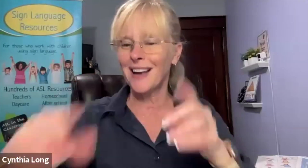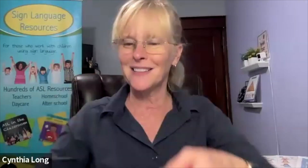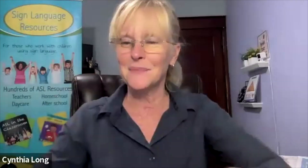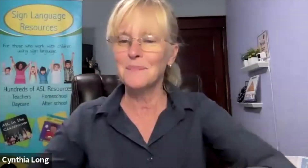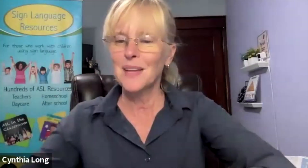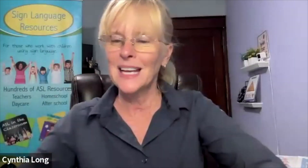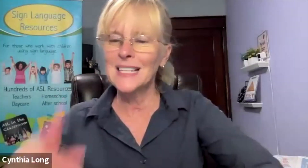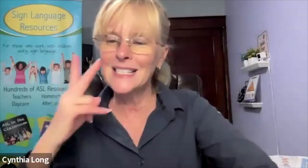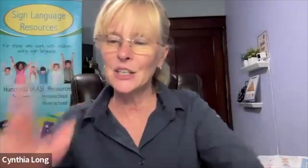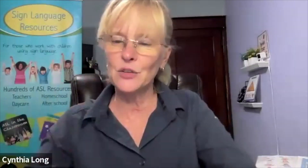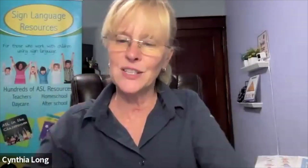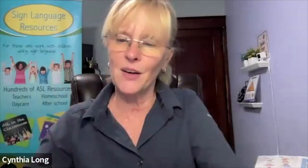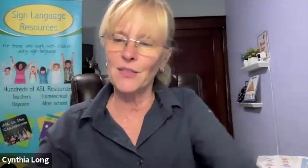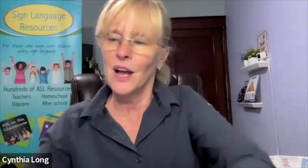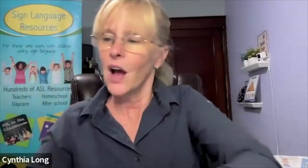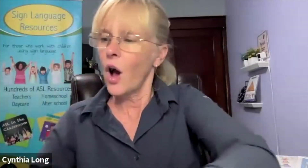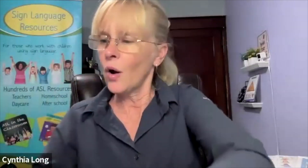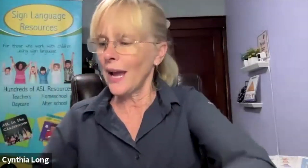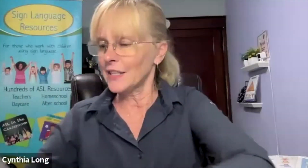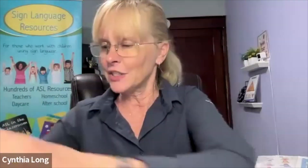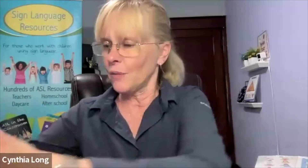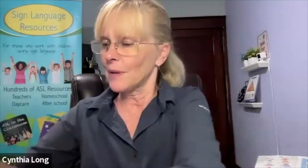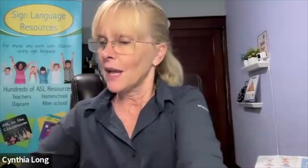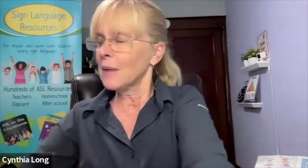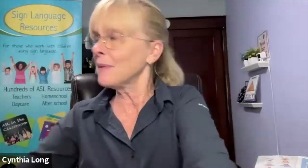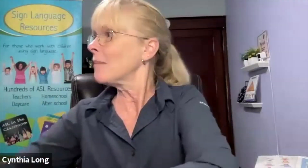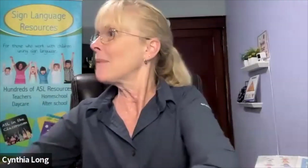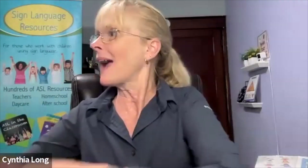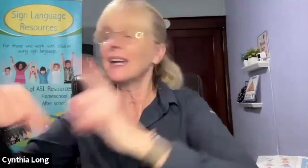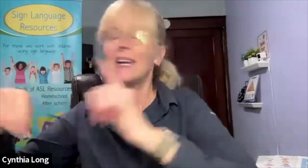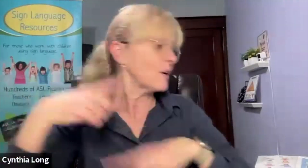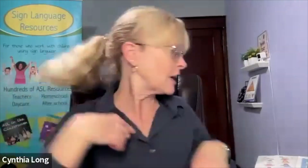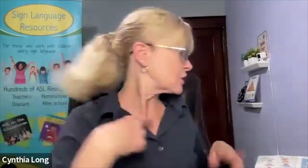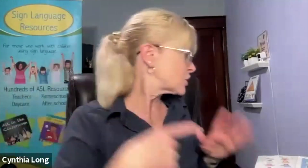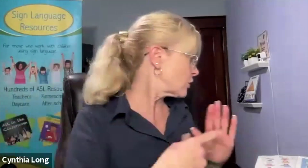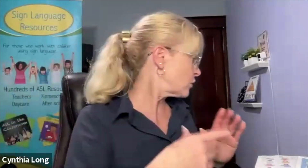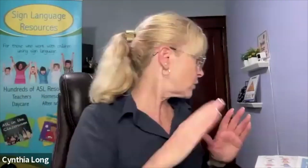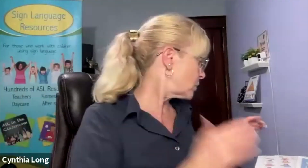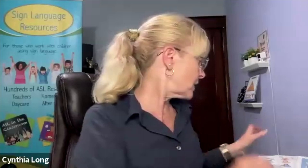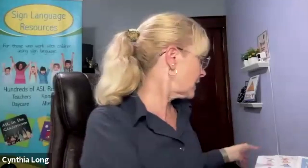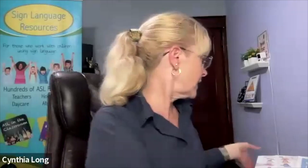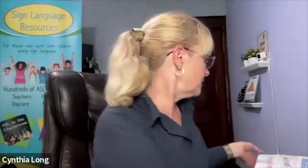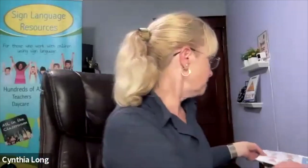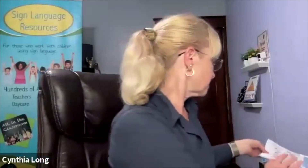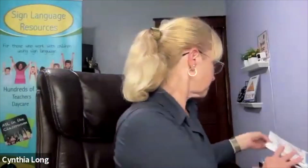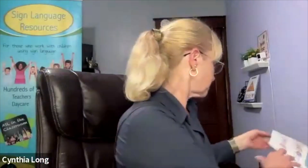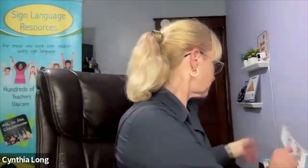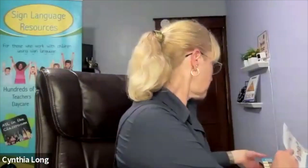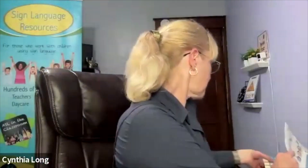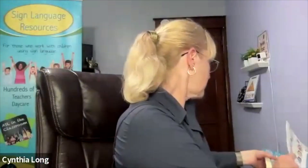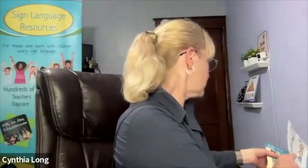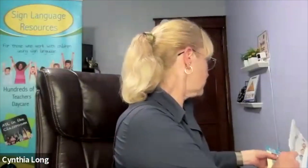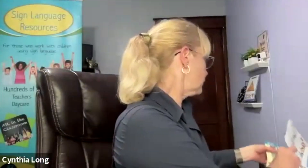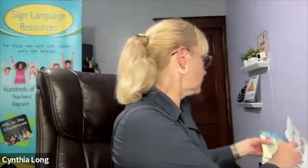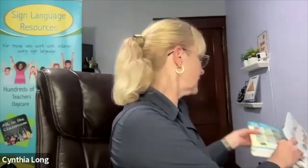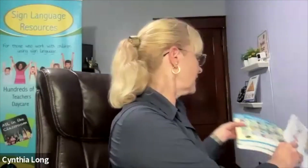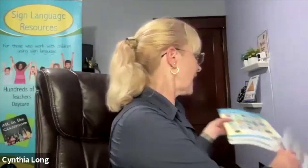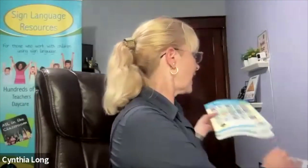signs and see it yourself. Okay, so let me come back here and show you the book again. So you're looking